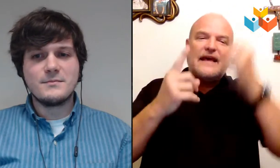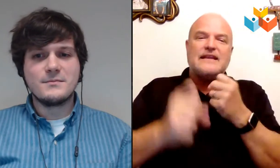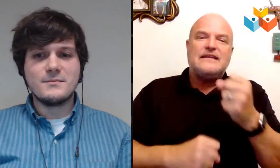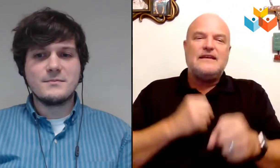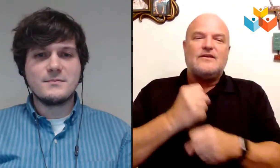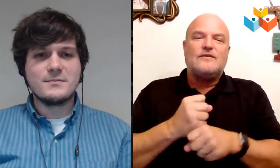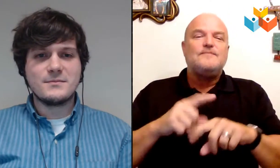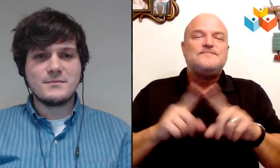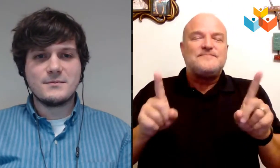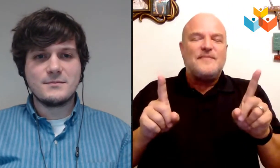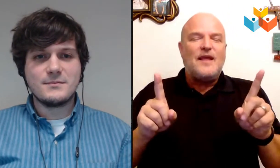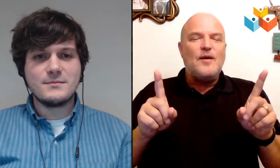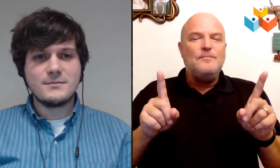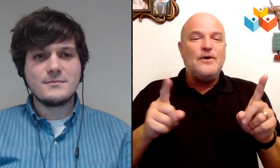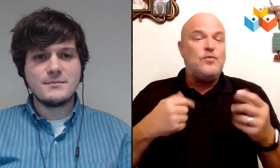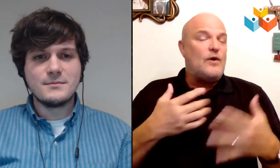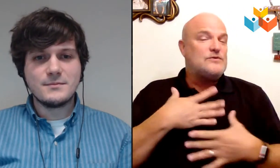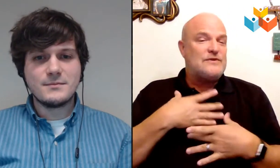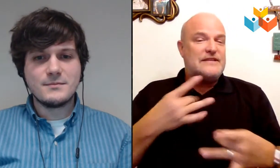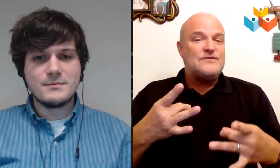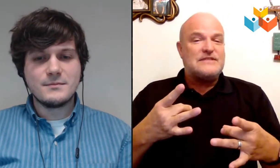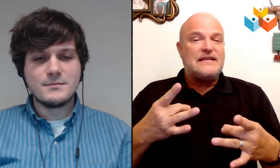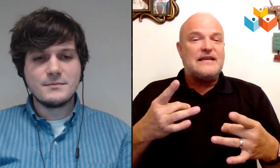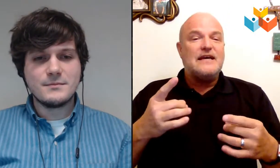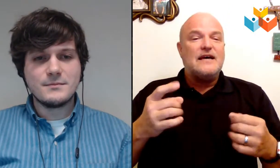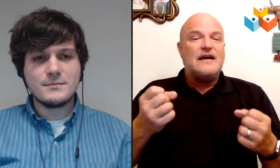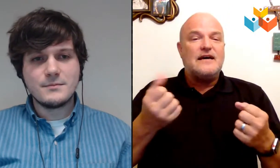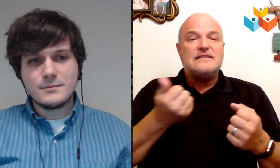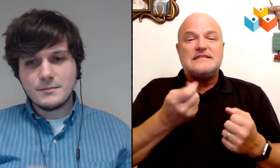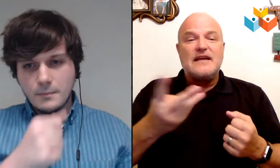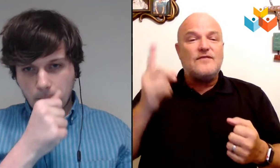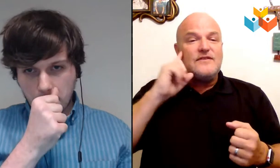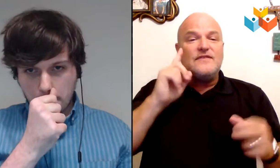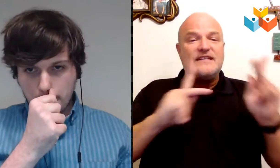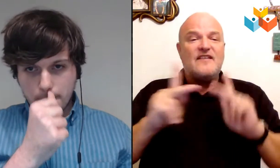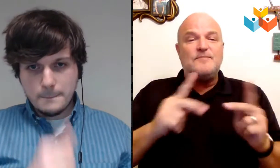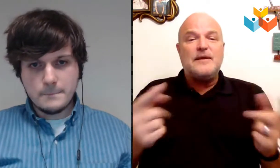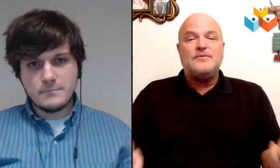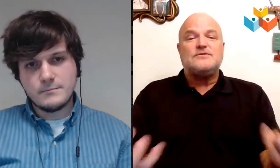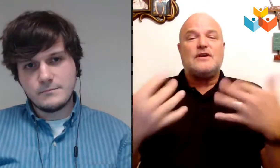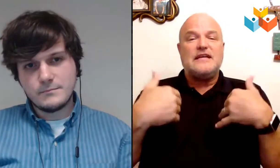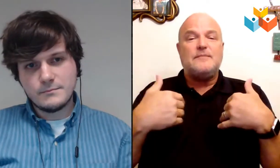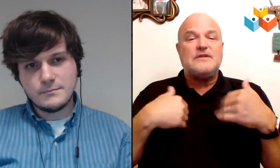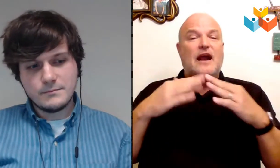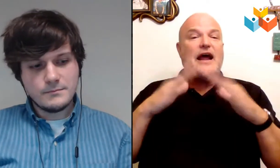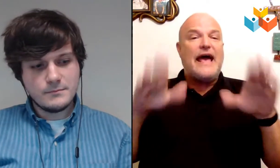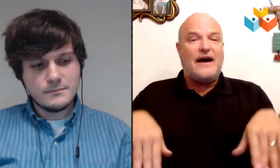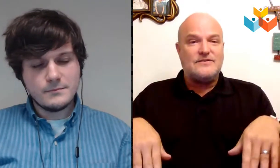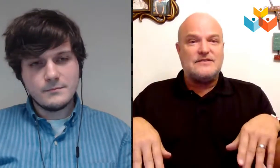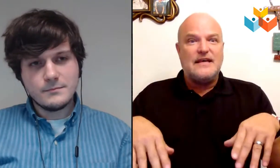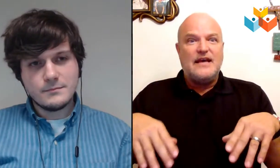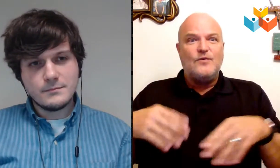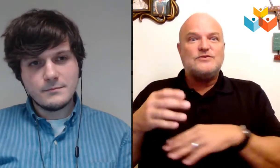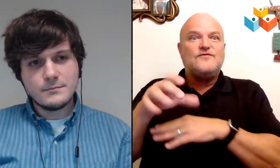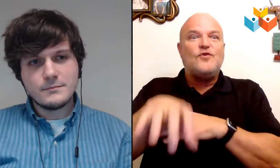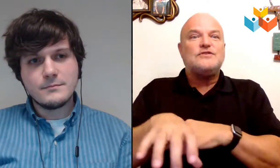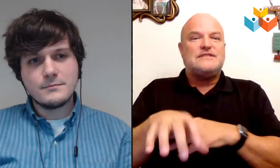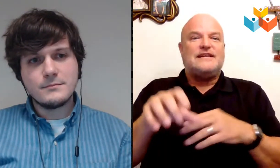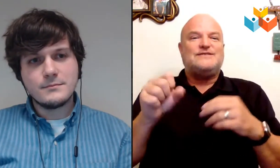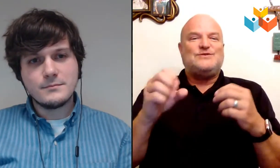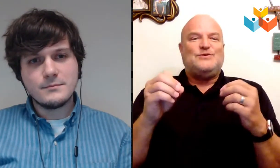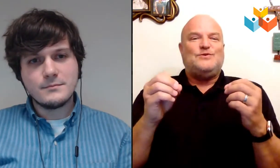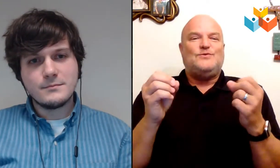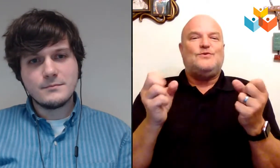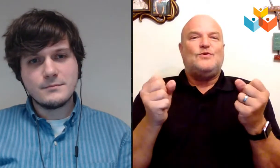and I did that in a year. But what was real interesting, several of the deaf people started coming to our house, which